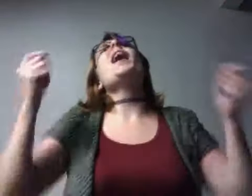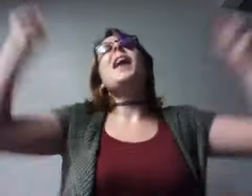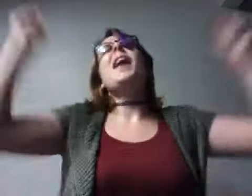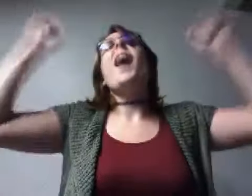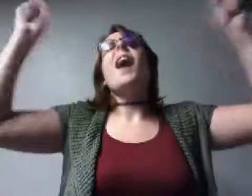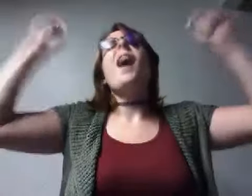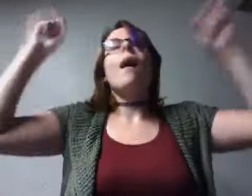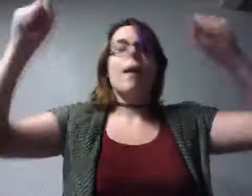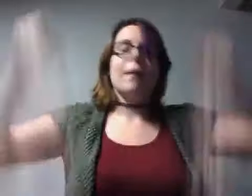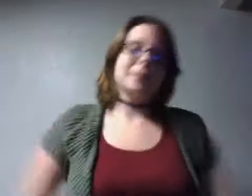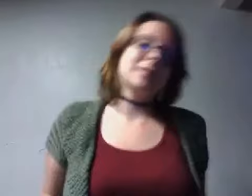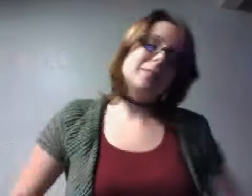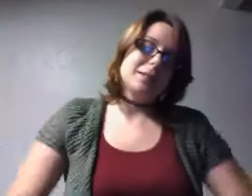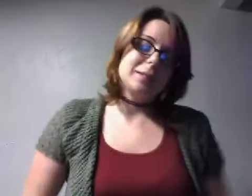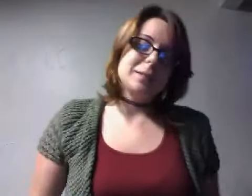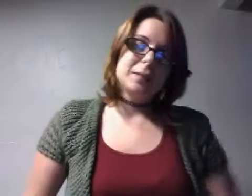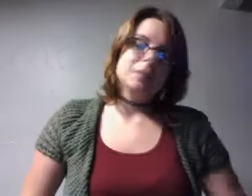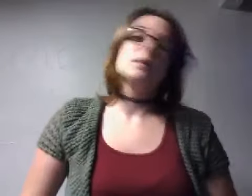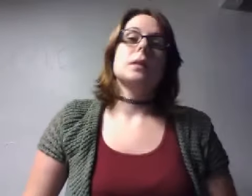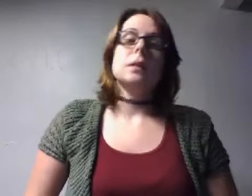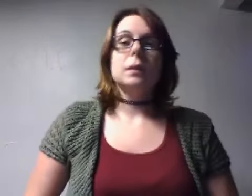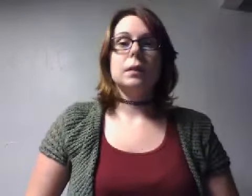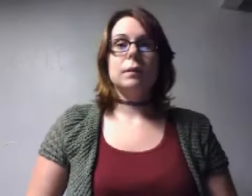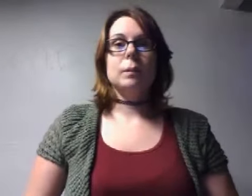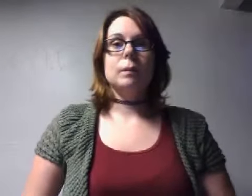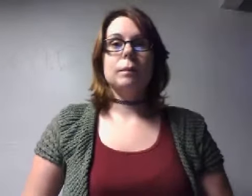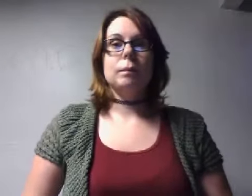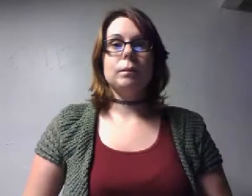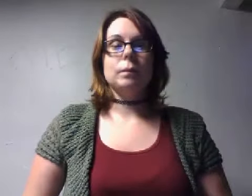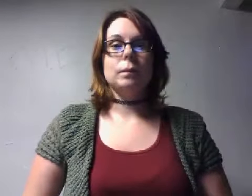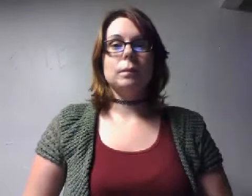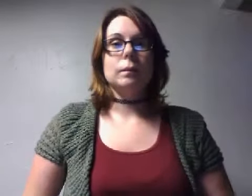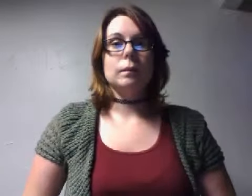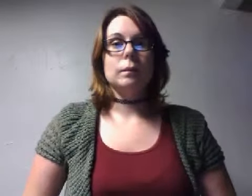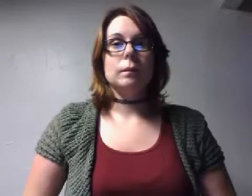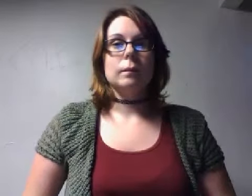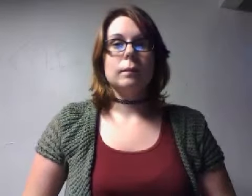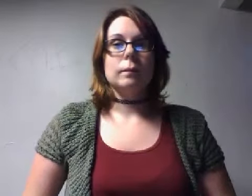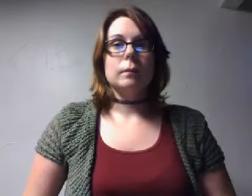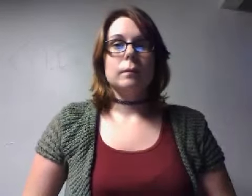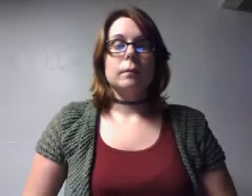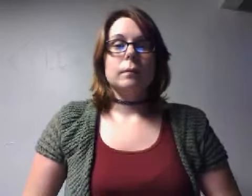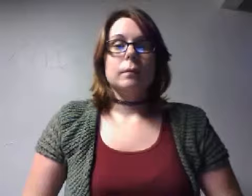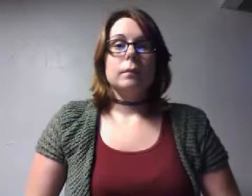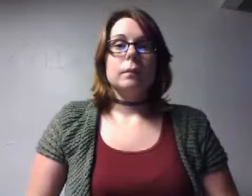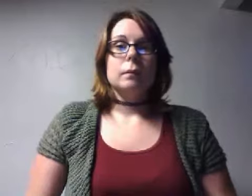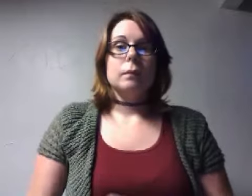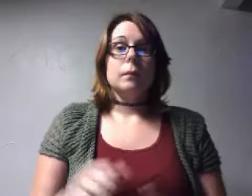A series I'm working on right now is to tackle gender roles and sexual orientation.